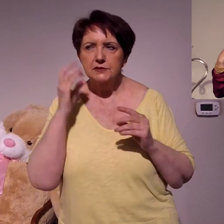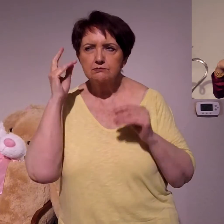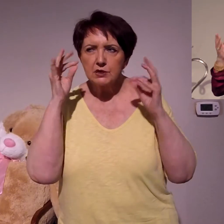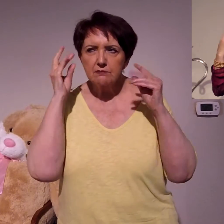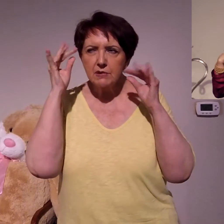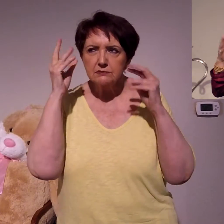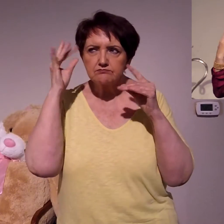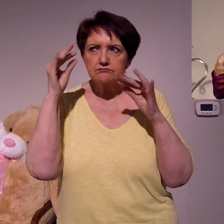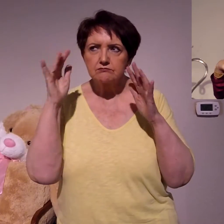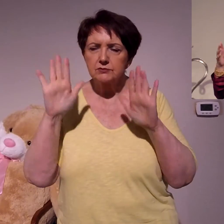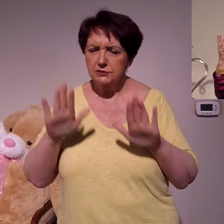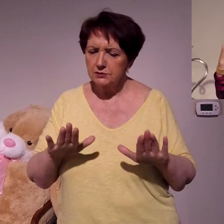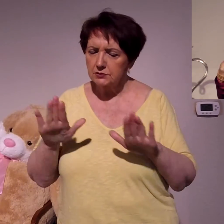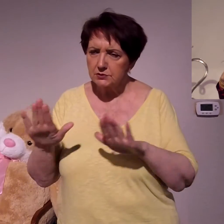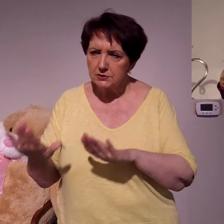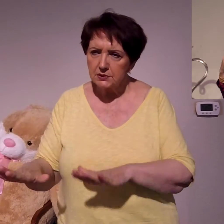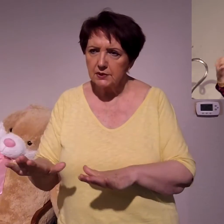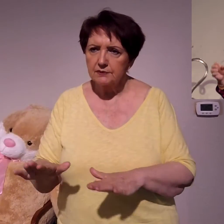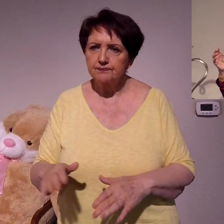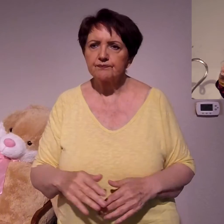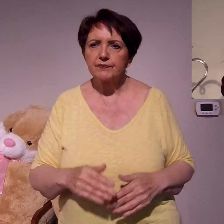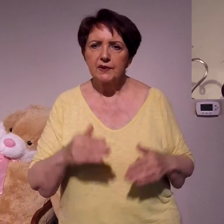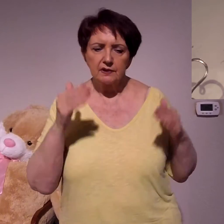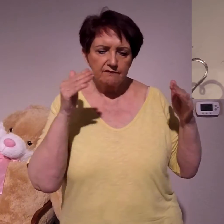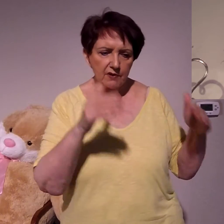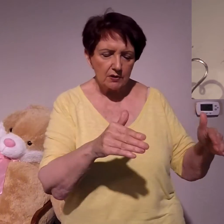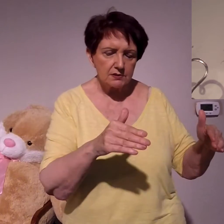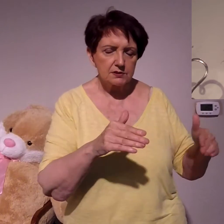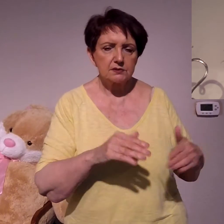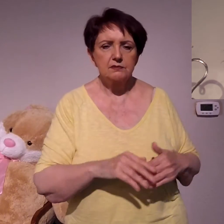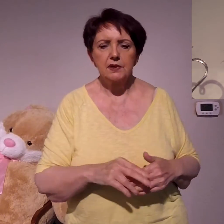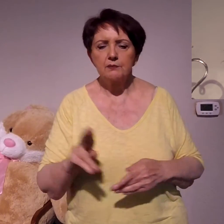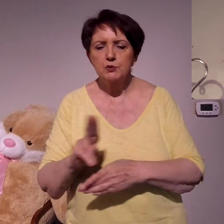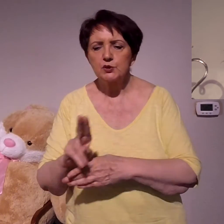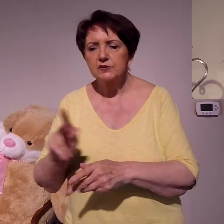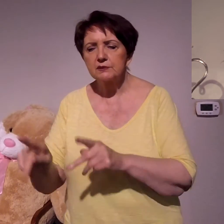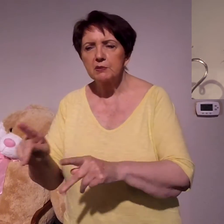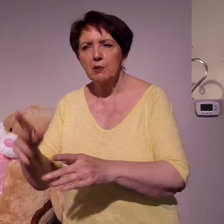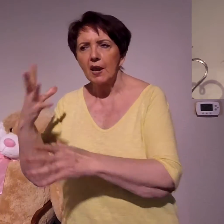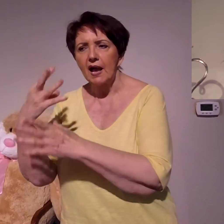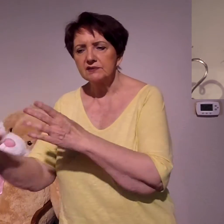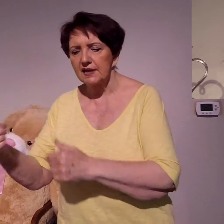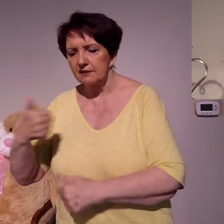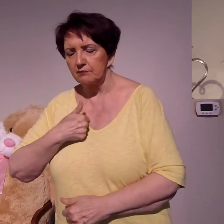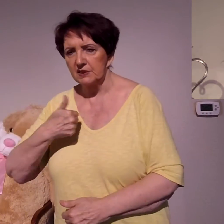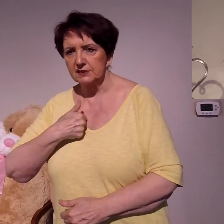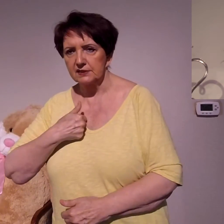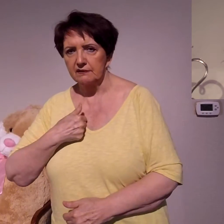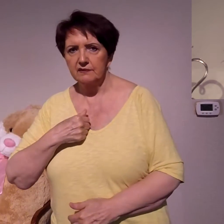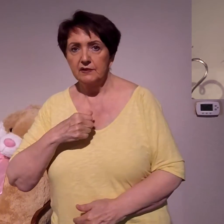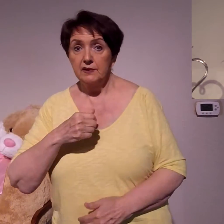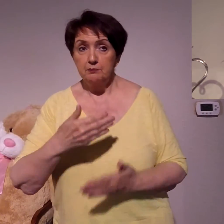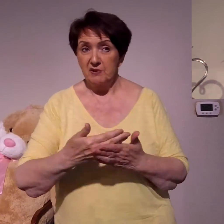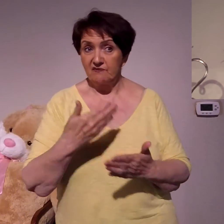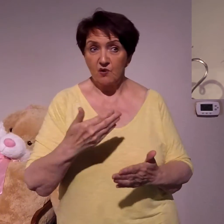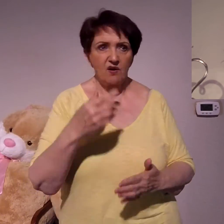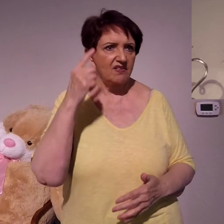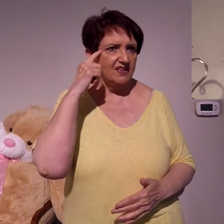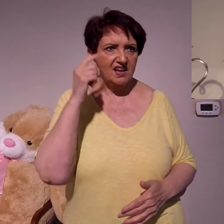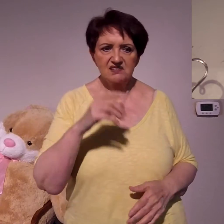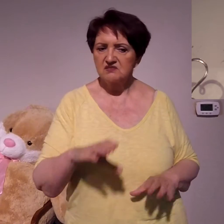the just not staying conscious, because now I'm actually using people outside of me. And I don't think I ever truly did that before, because